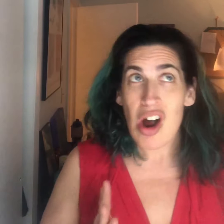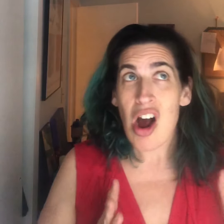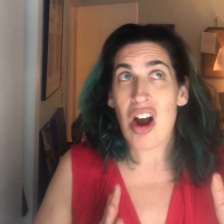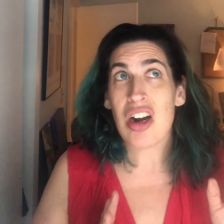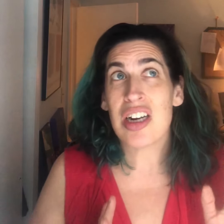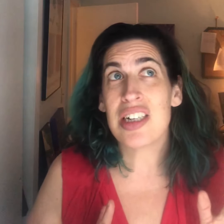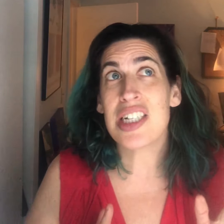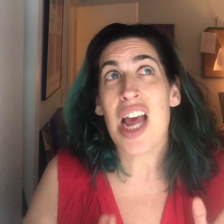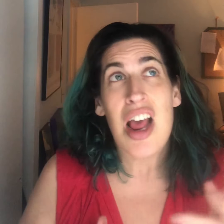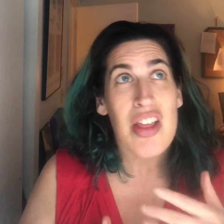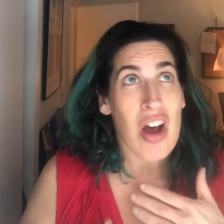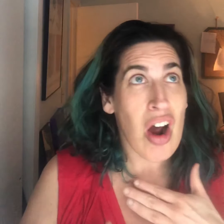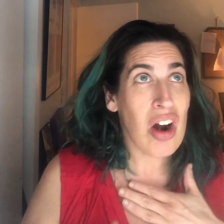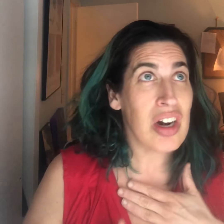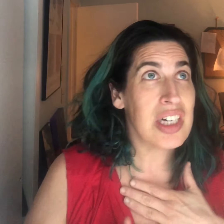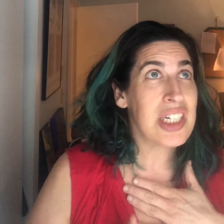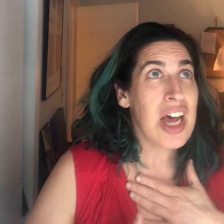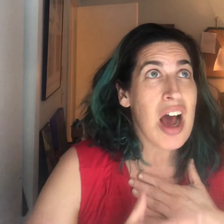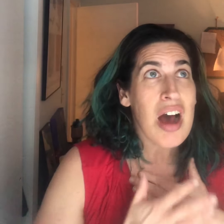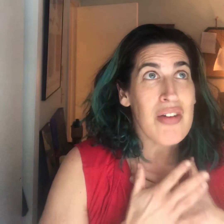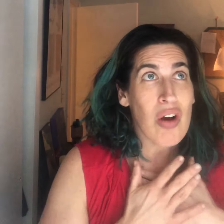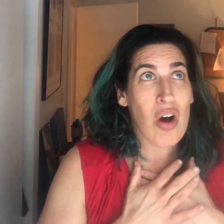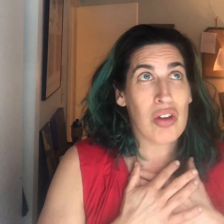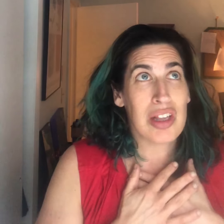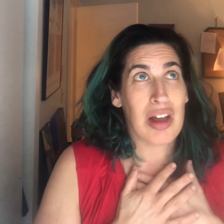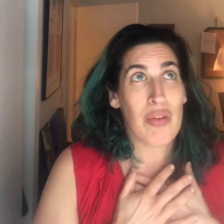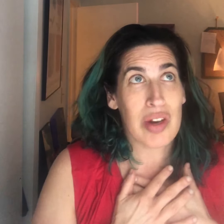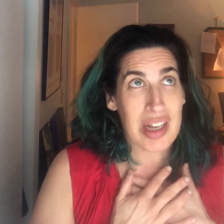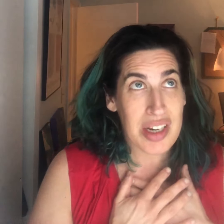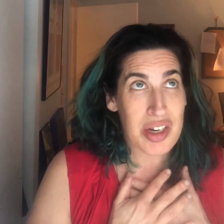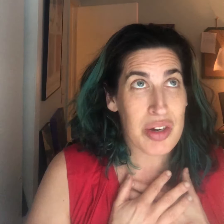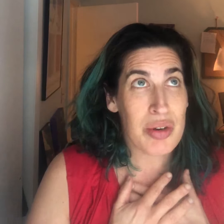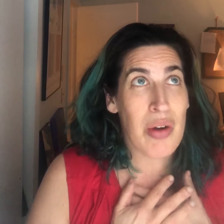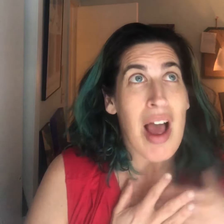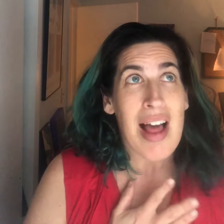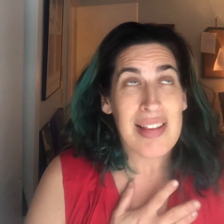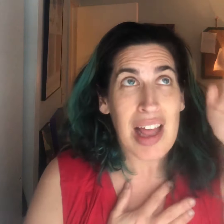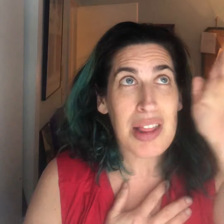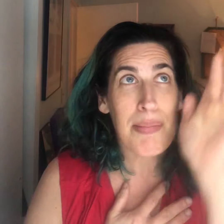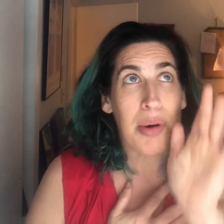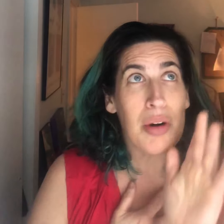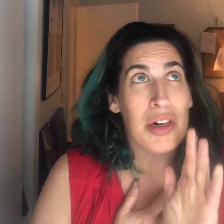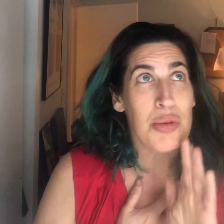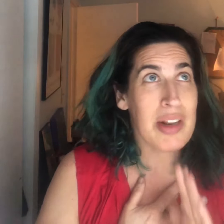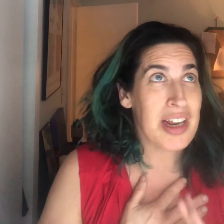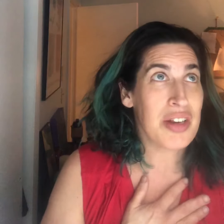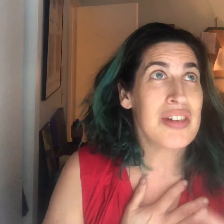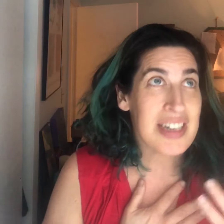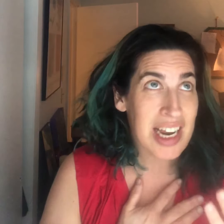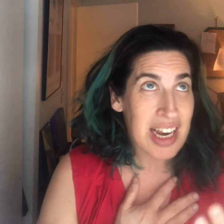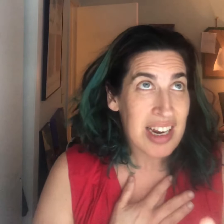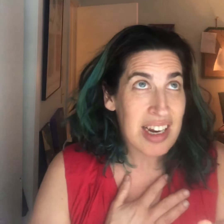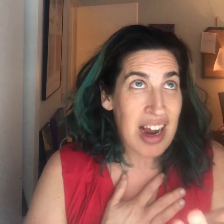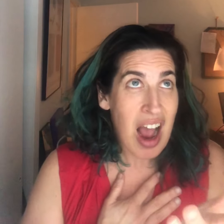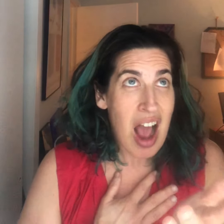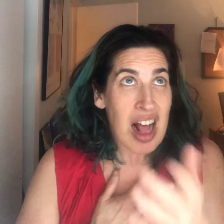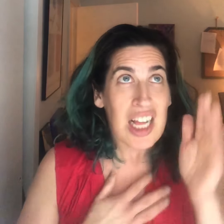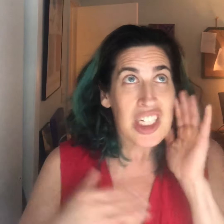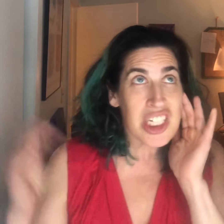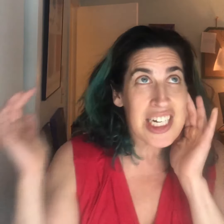heart, the heart of all the love within you. Let the birds within you sing. We